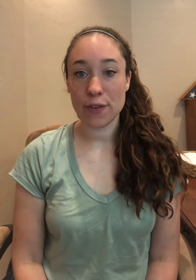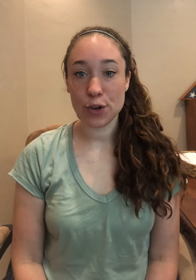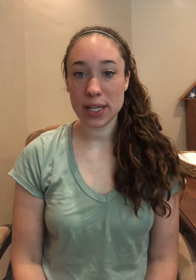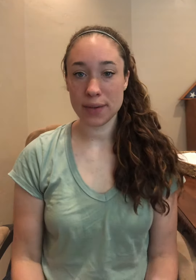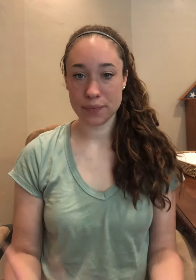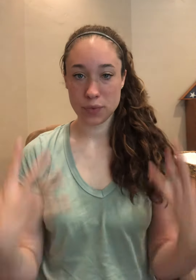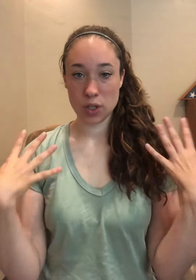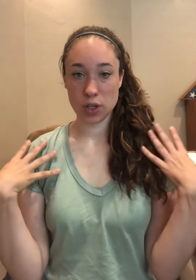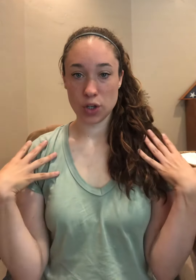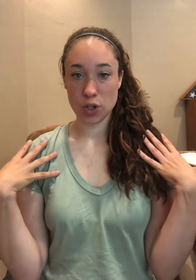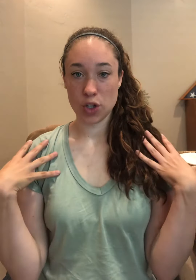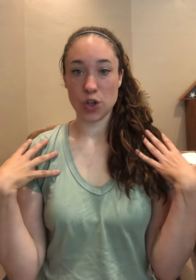Recovery.